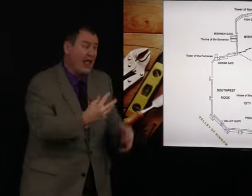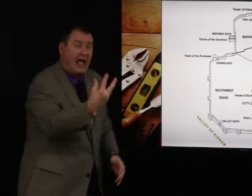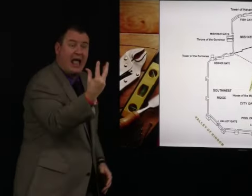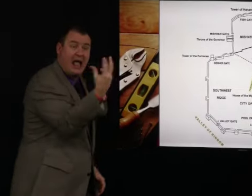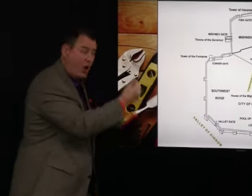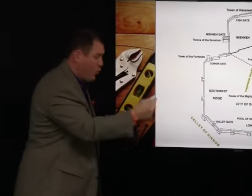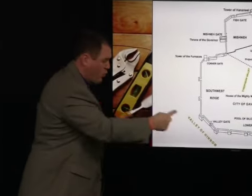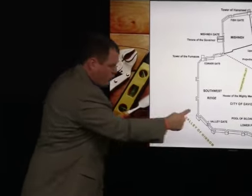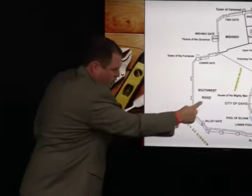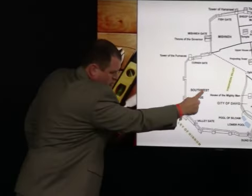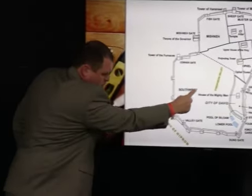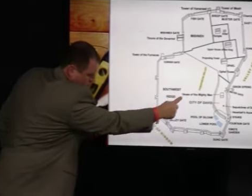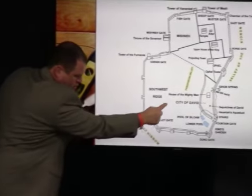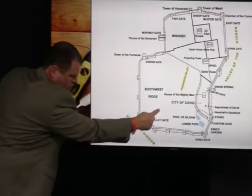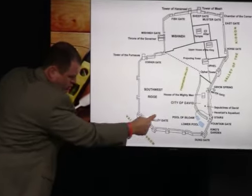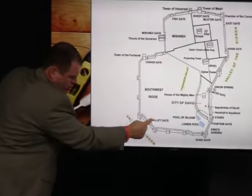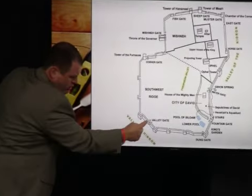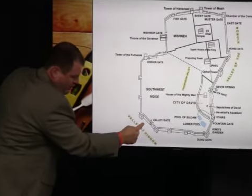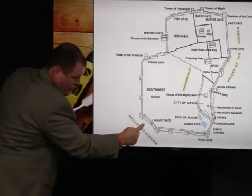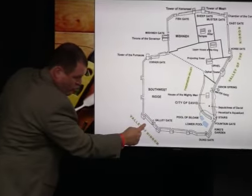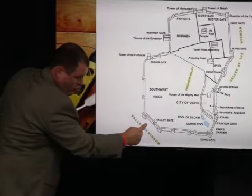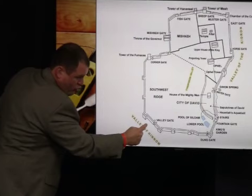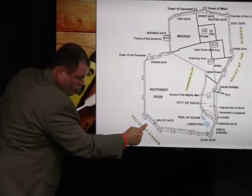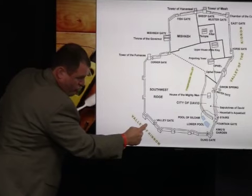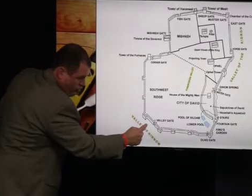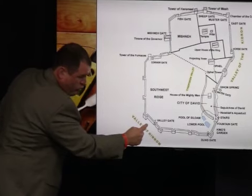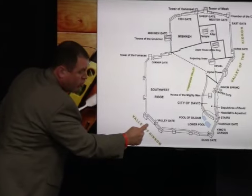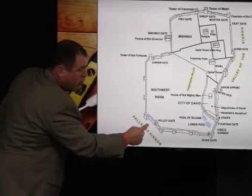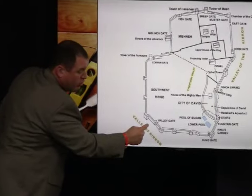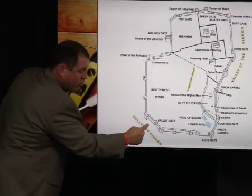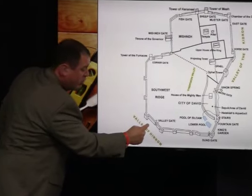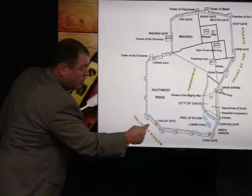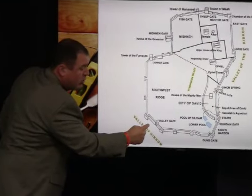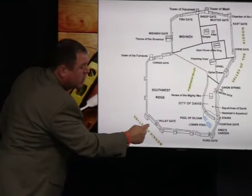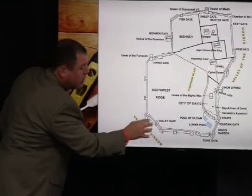So Nehemiah is out right here.